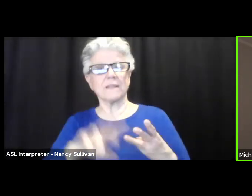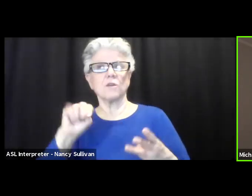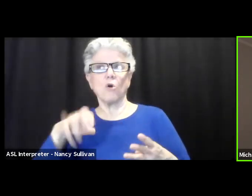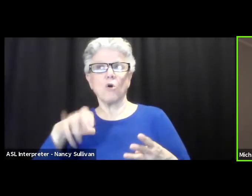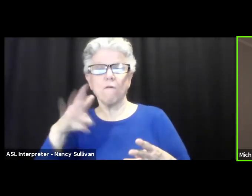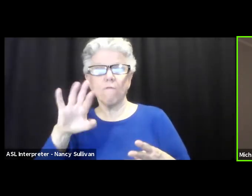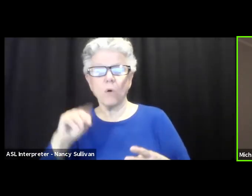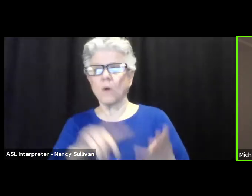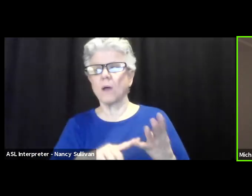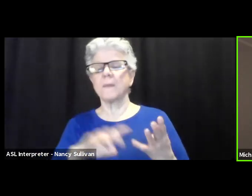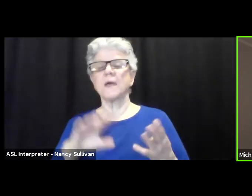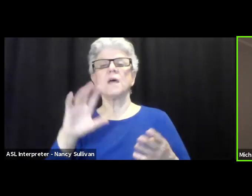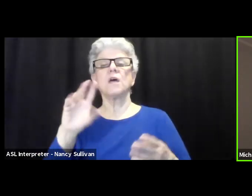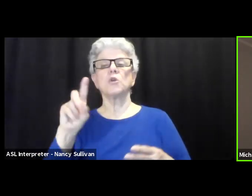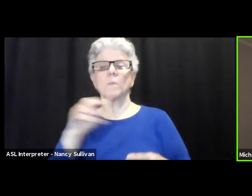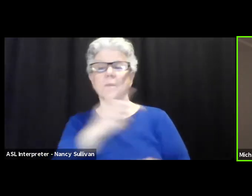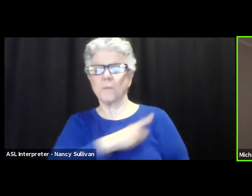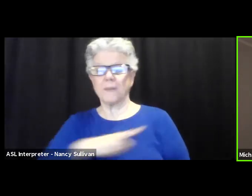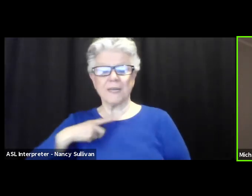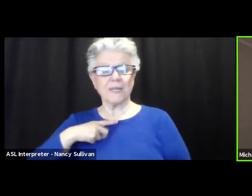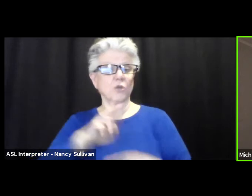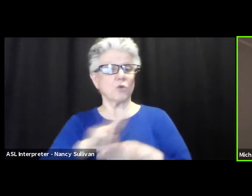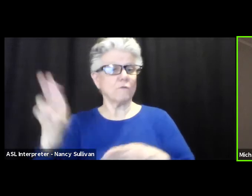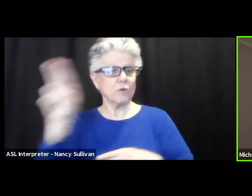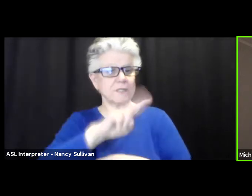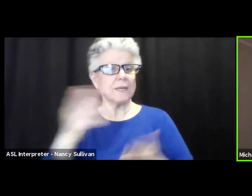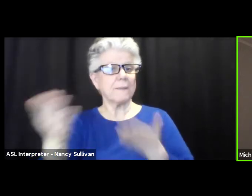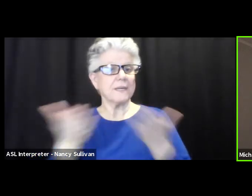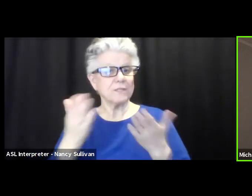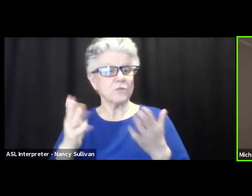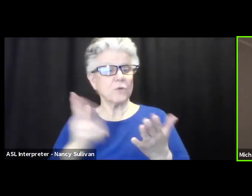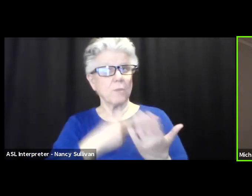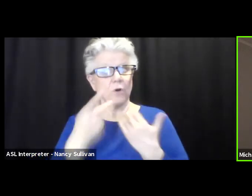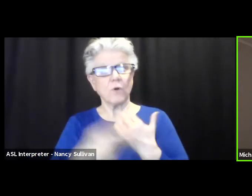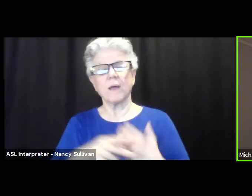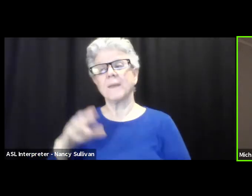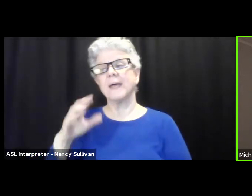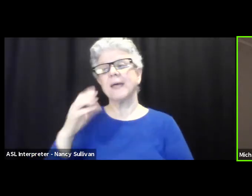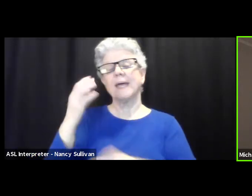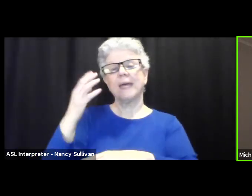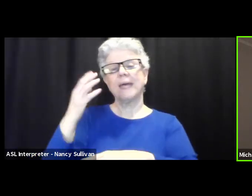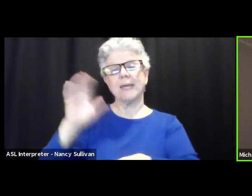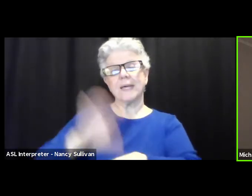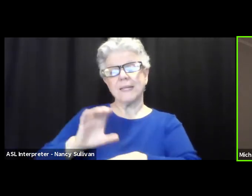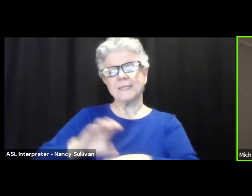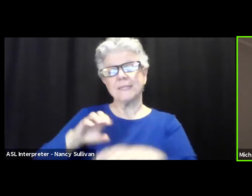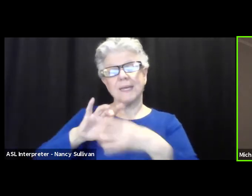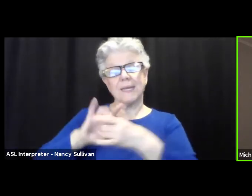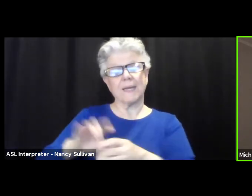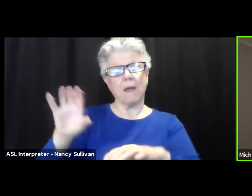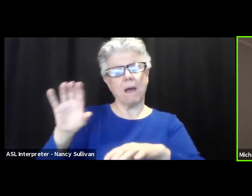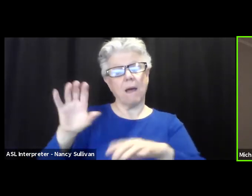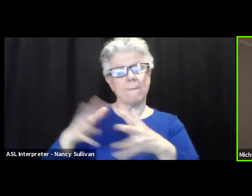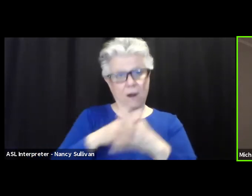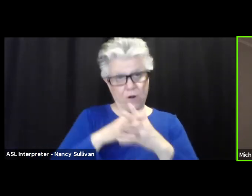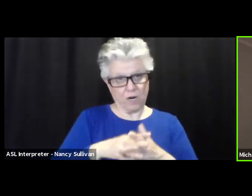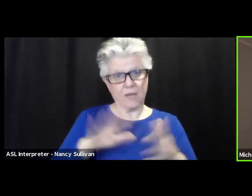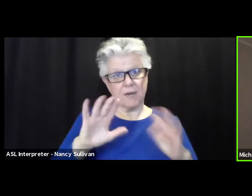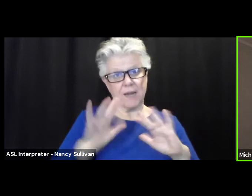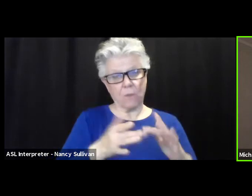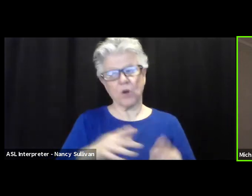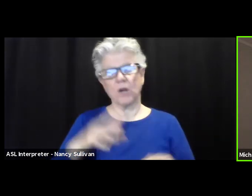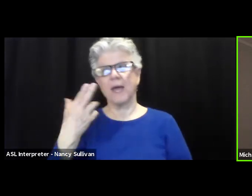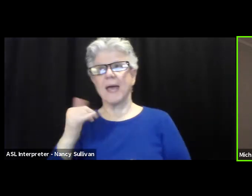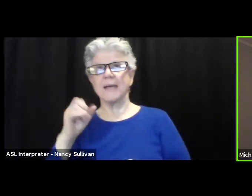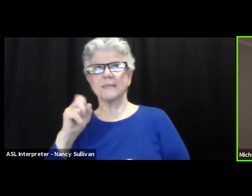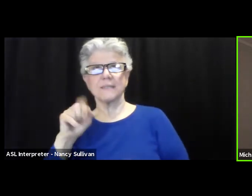Ministry, Dominican University Ministry Program, the Ecclesia in America Network, the Hank Center for Catholic